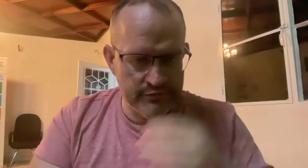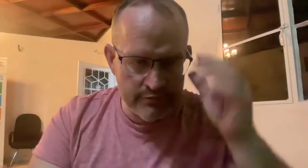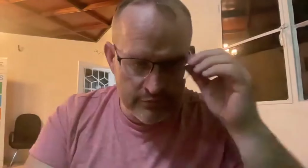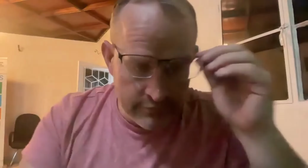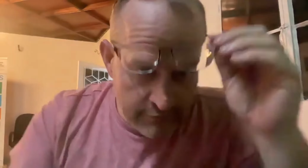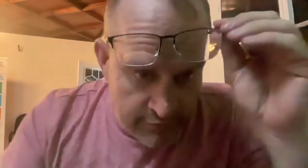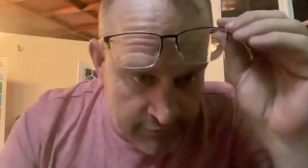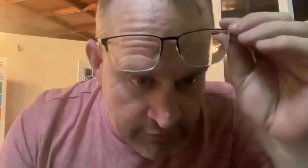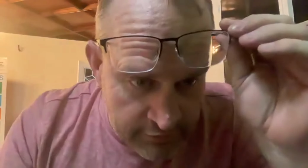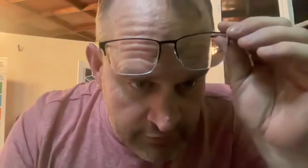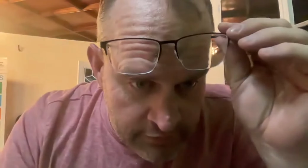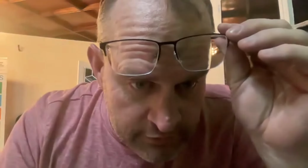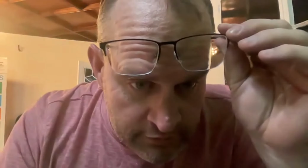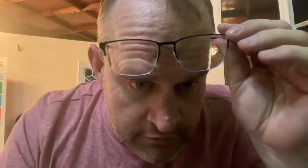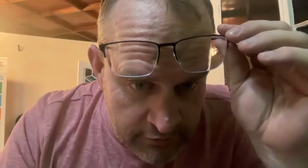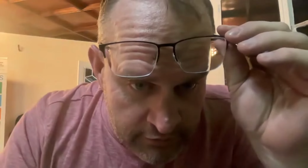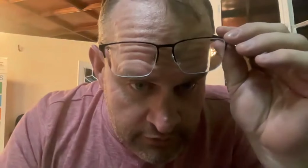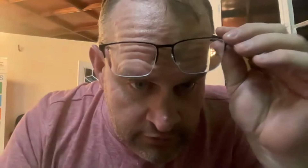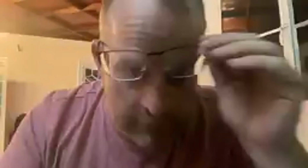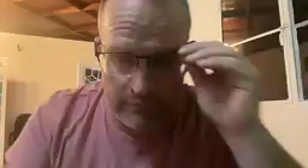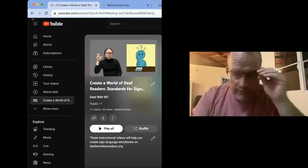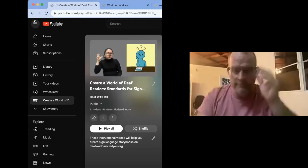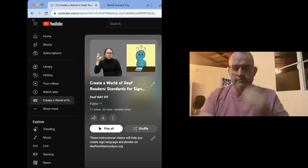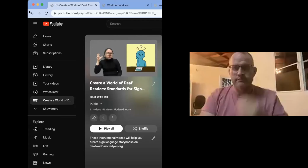If you'll give me one moment.